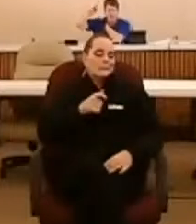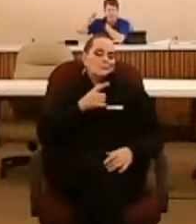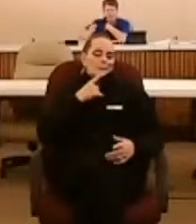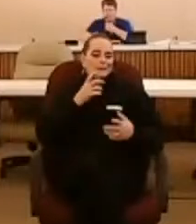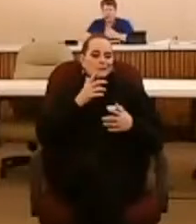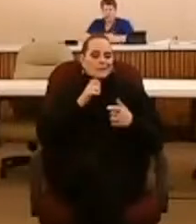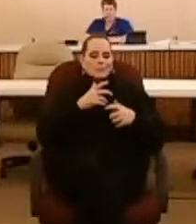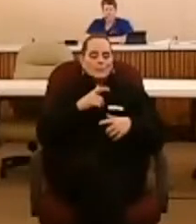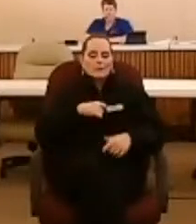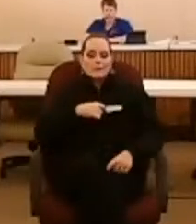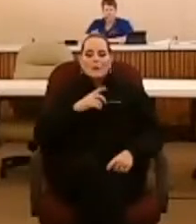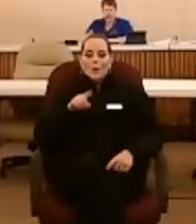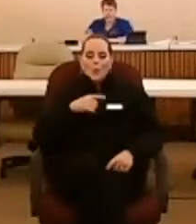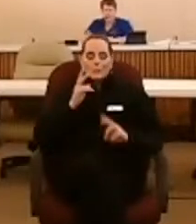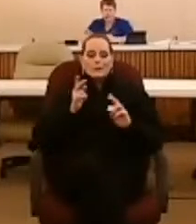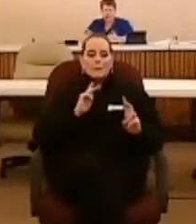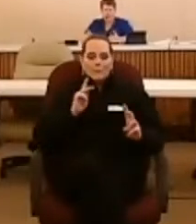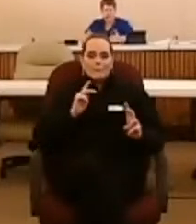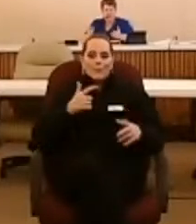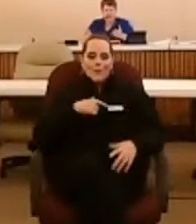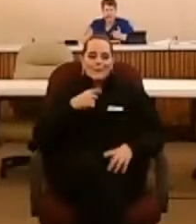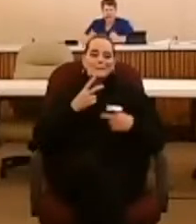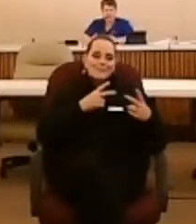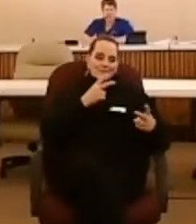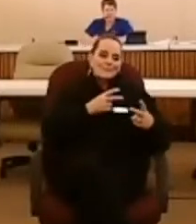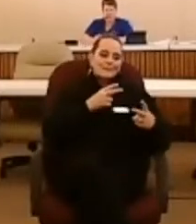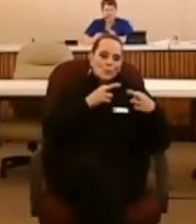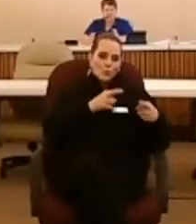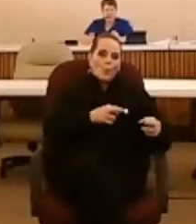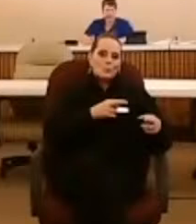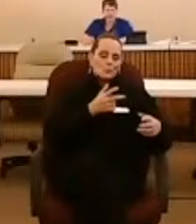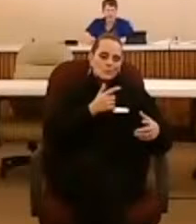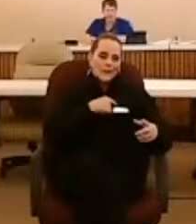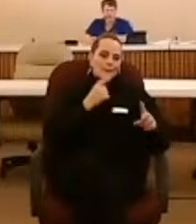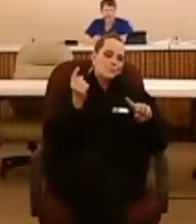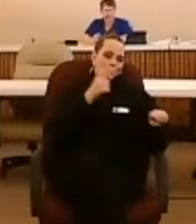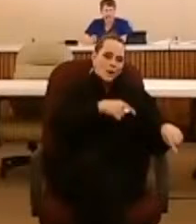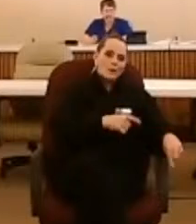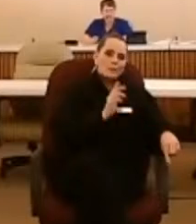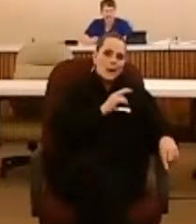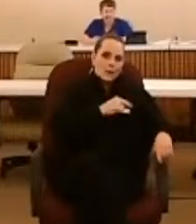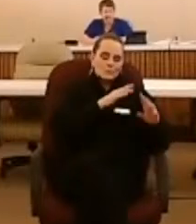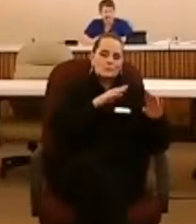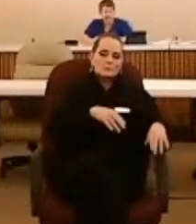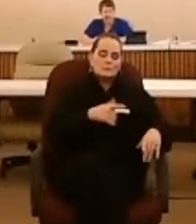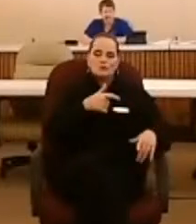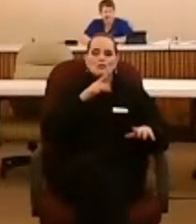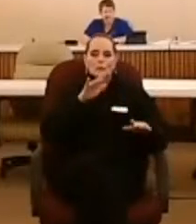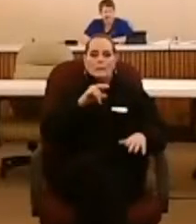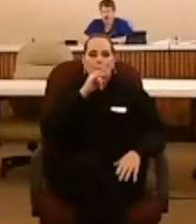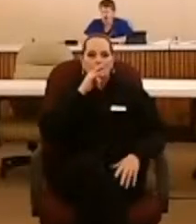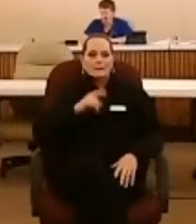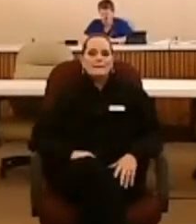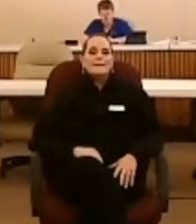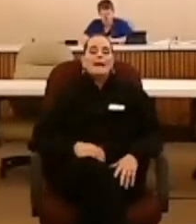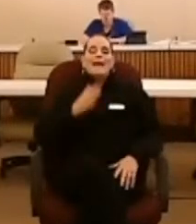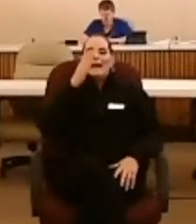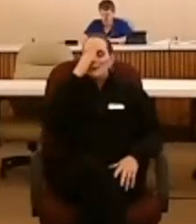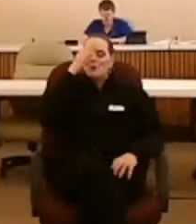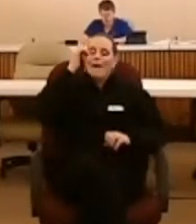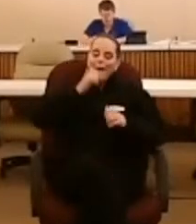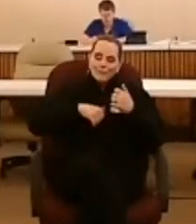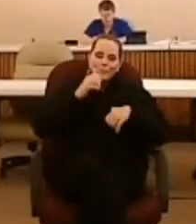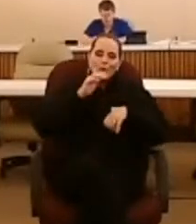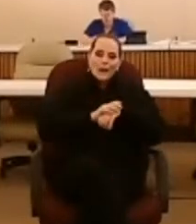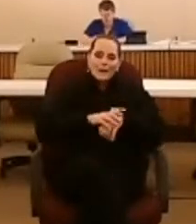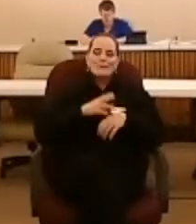on our street. Only people who wanted to visit our street came on our street. It was great as a kid. So I get it. And you know everybody on the